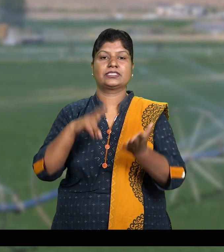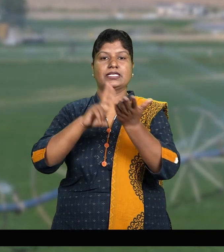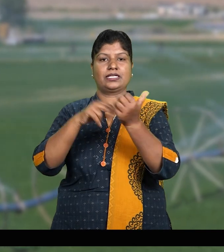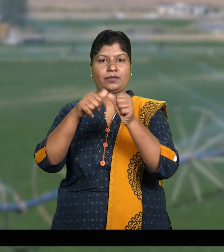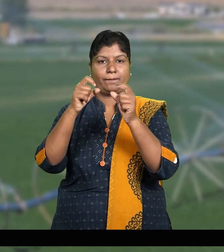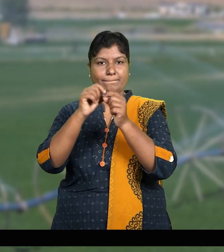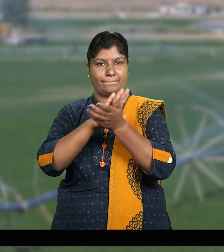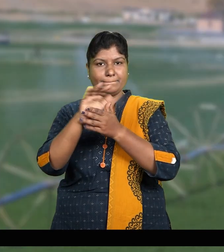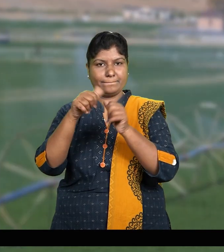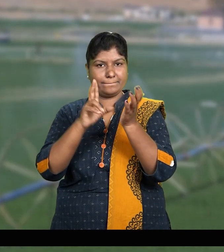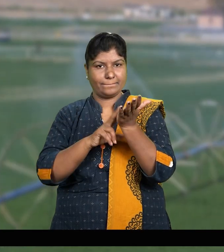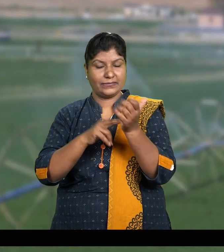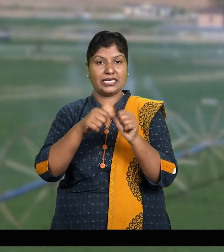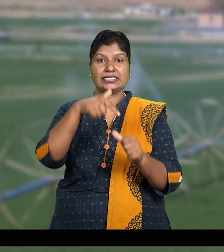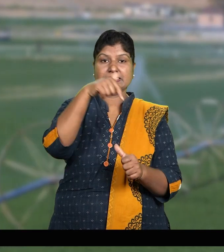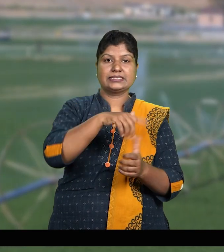Nabanna